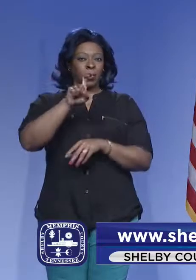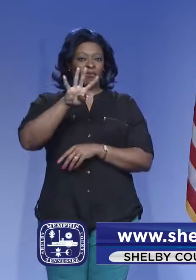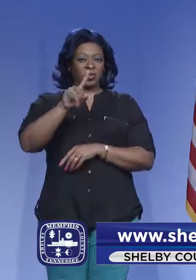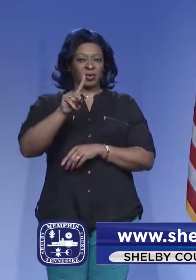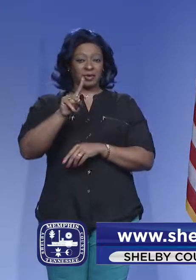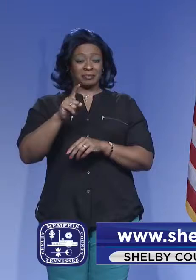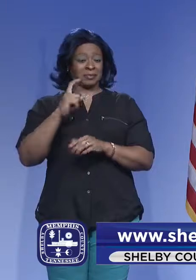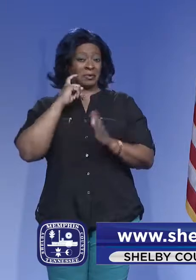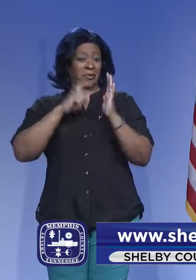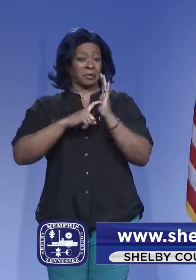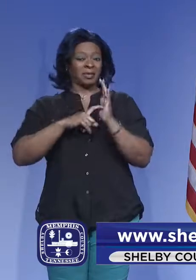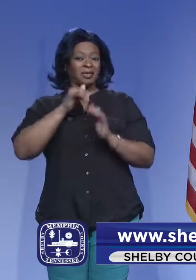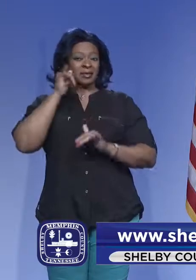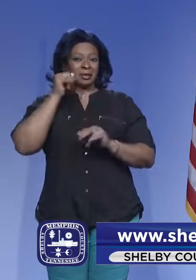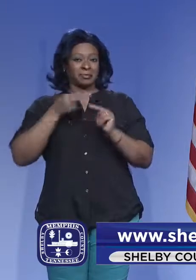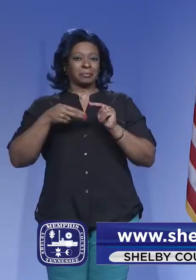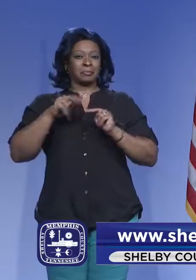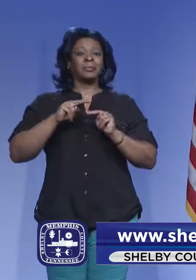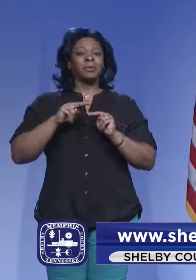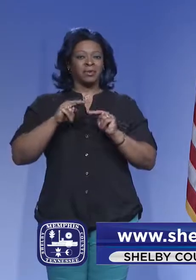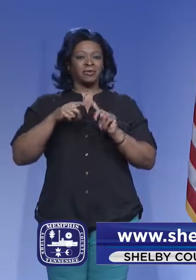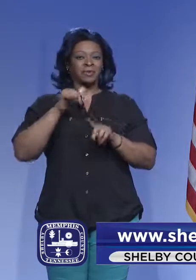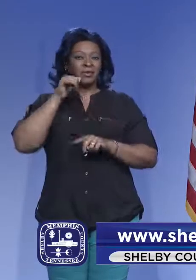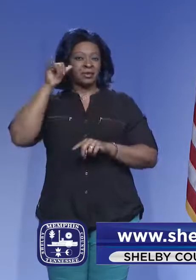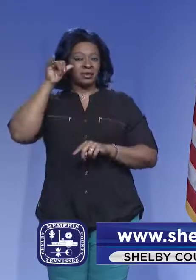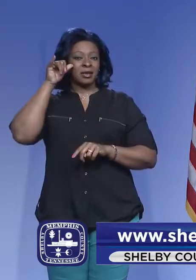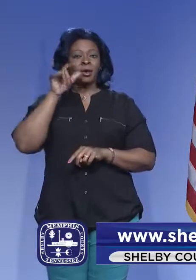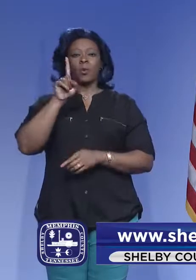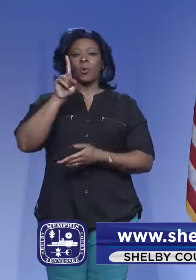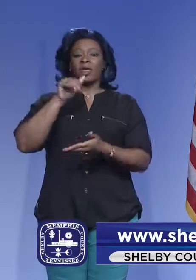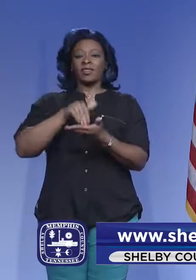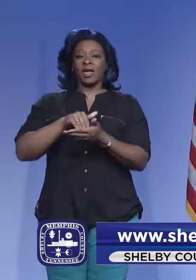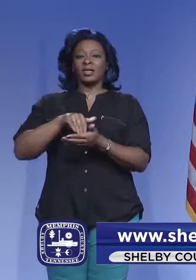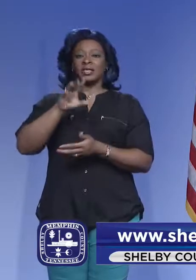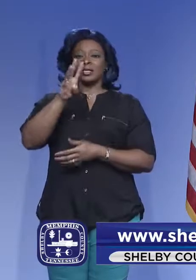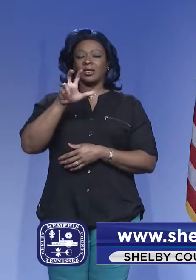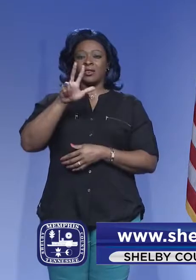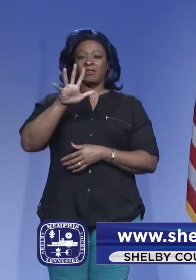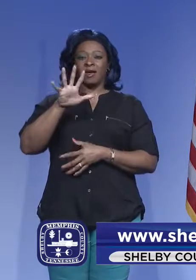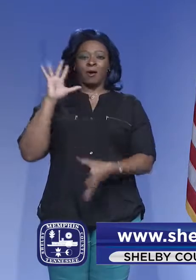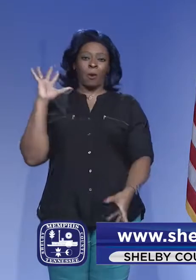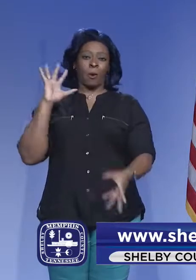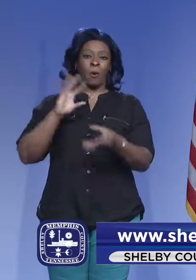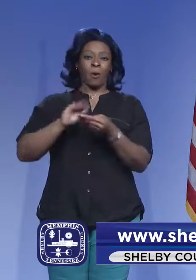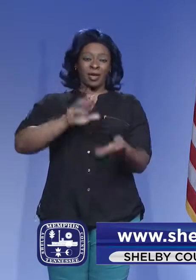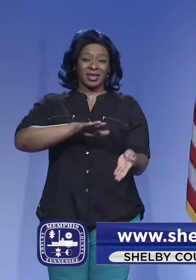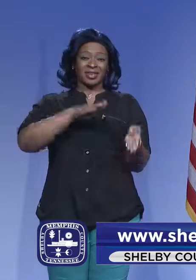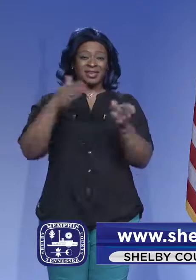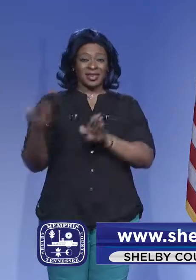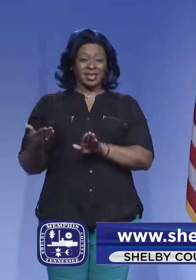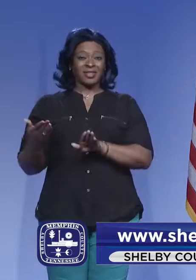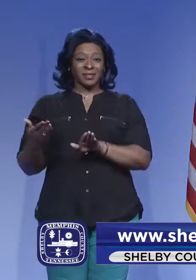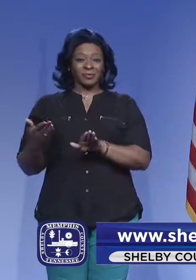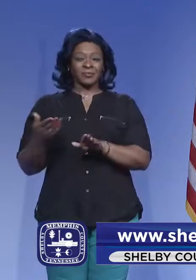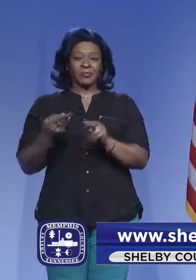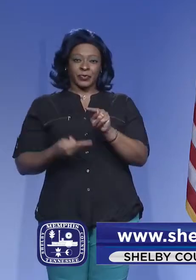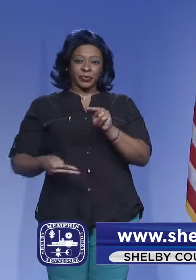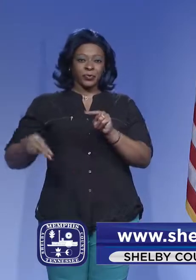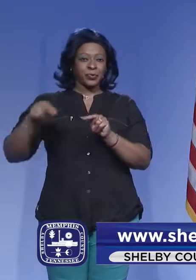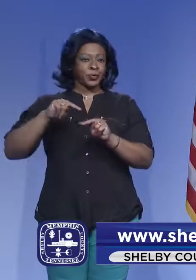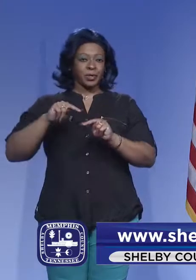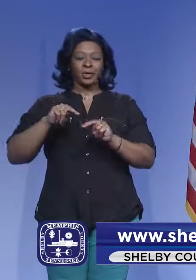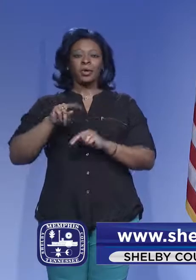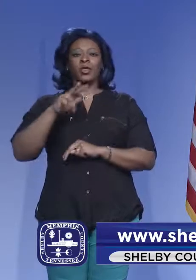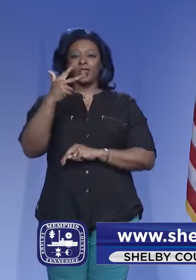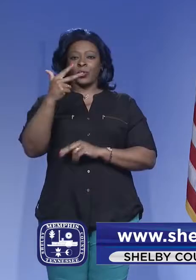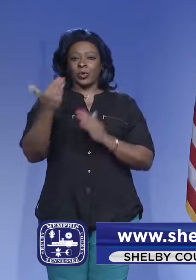cases that were reported yesterday. We've had 1,635 deaths in Shelby County, so that's an increase of